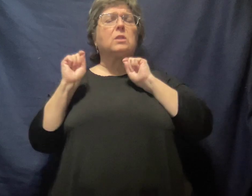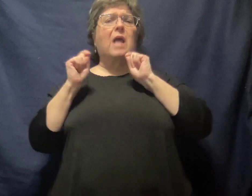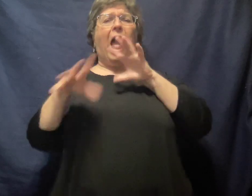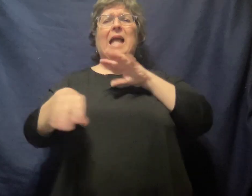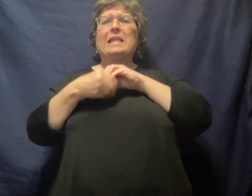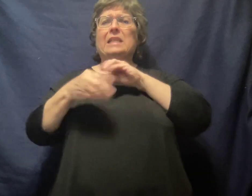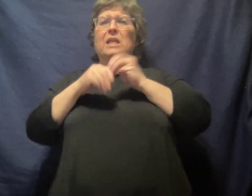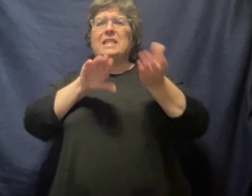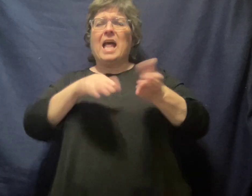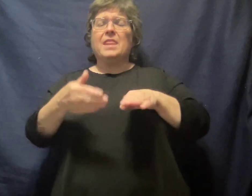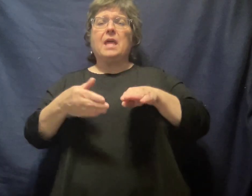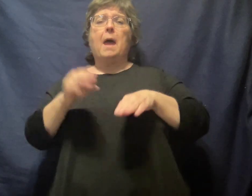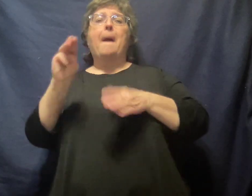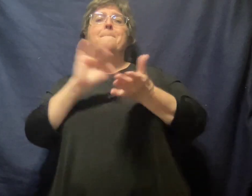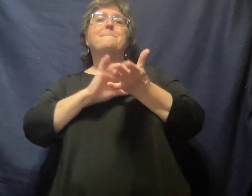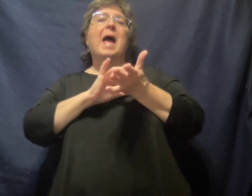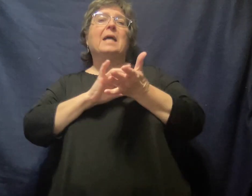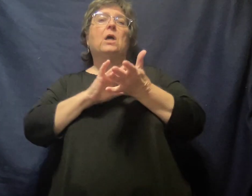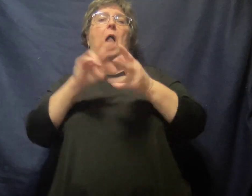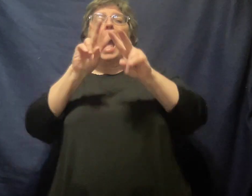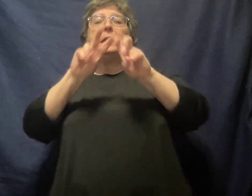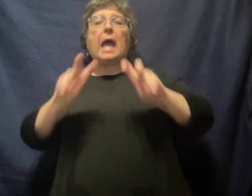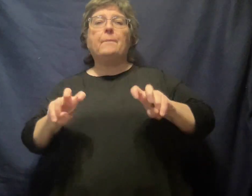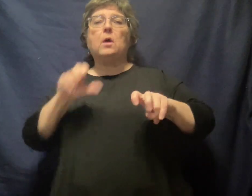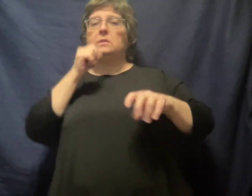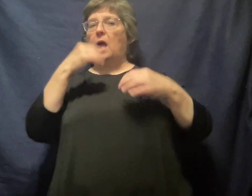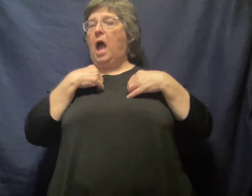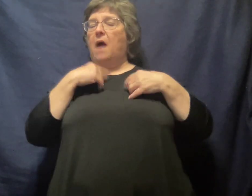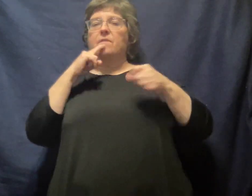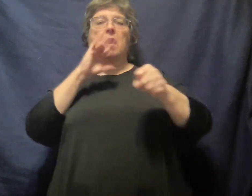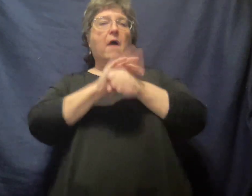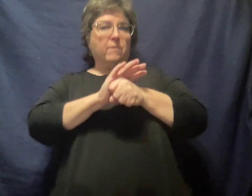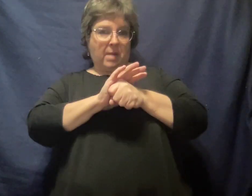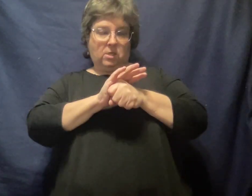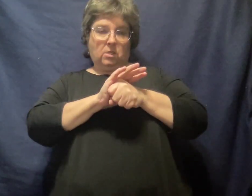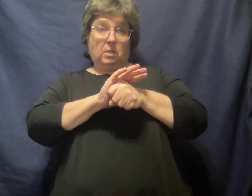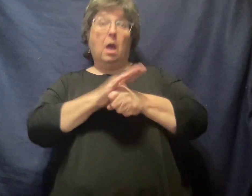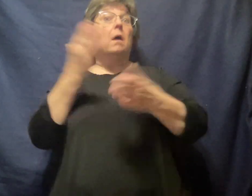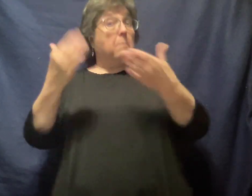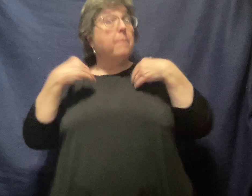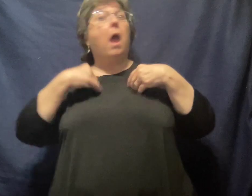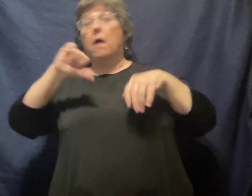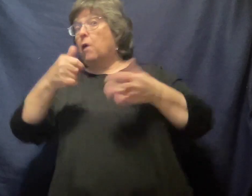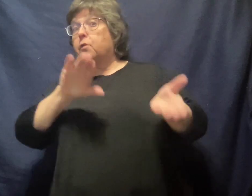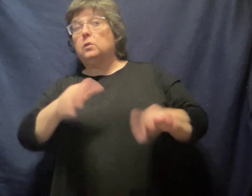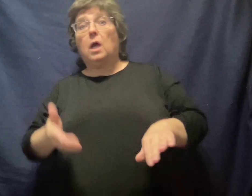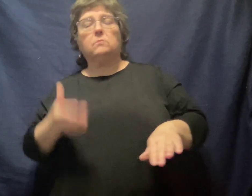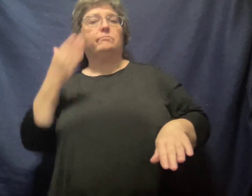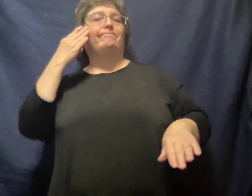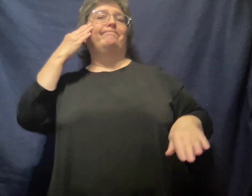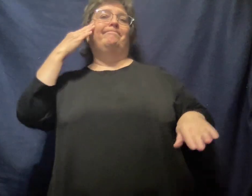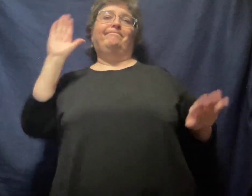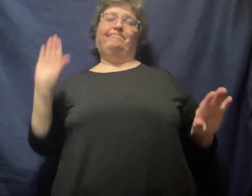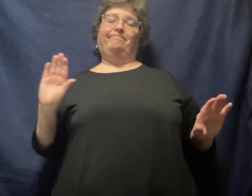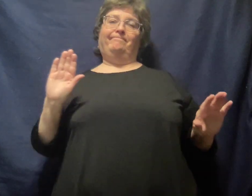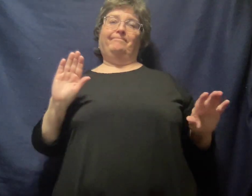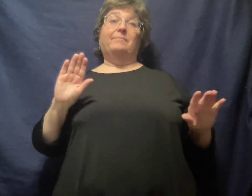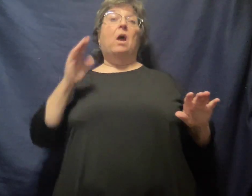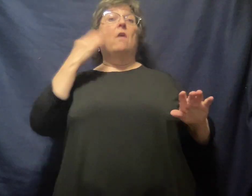The medical examiner's office does not have confirmation of those fatalities. There may be other fatalities, and when there are, from the medical examiner's